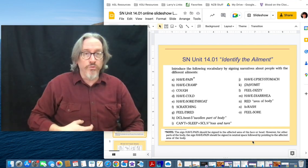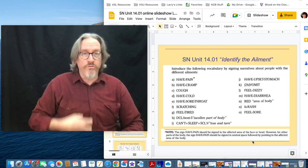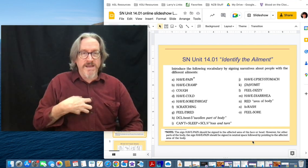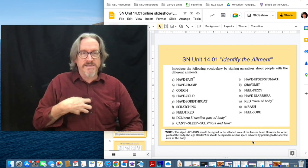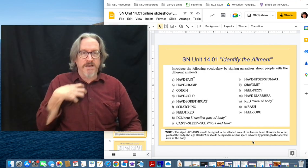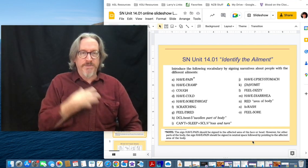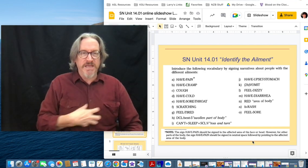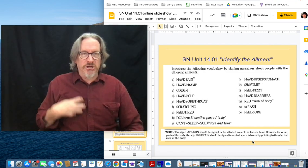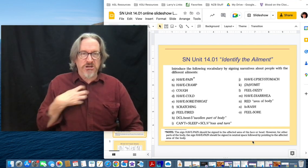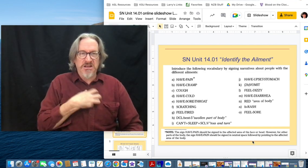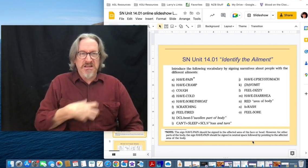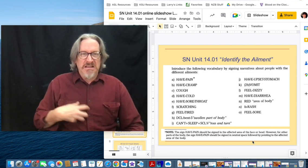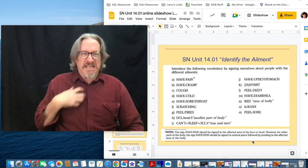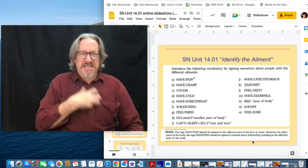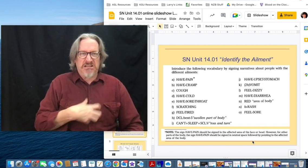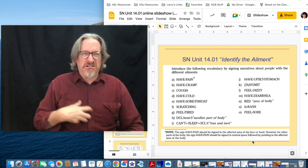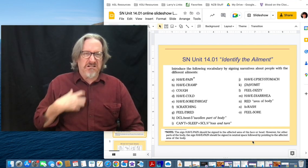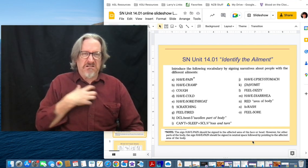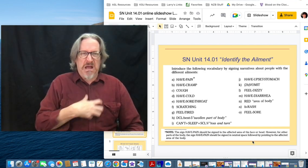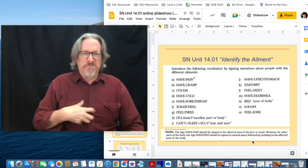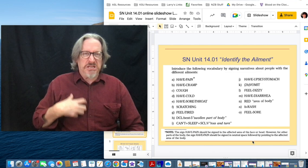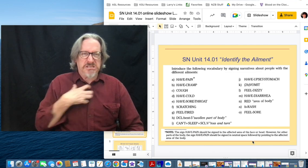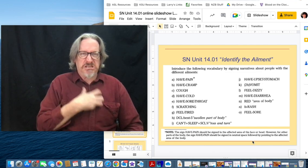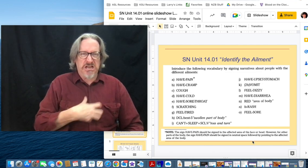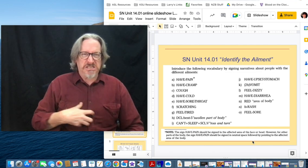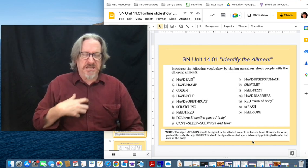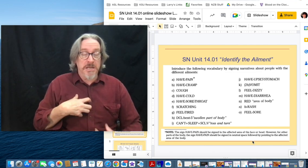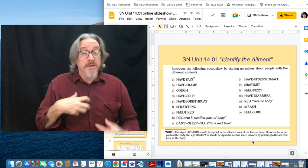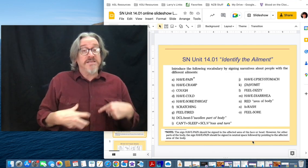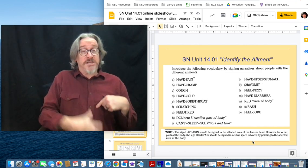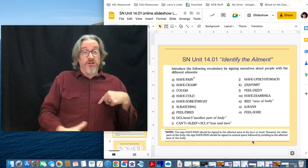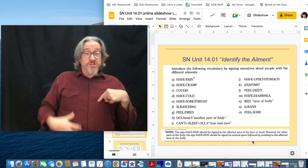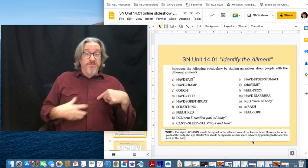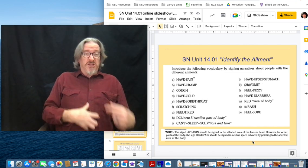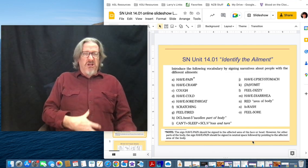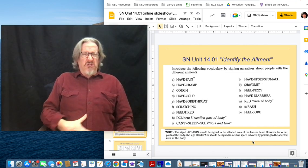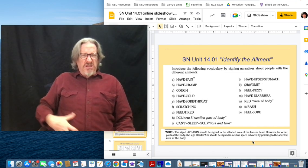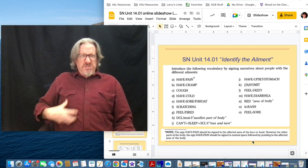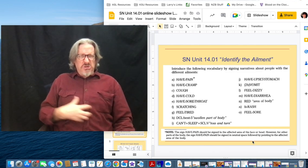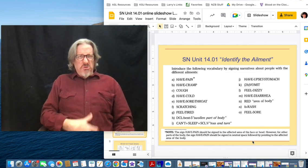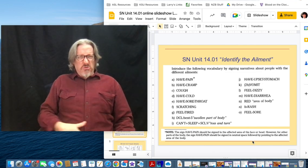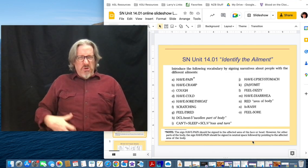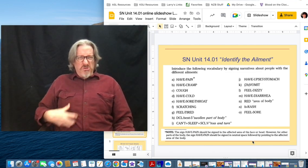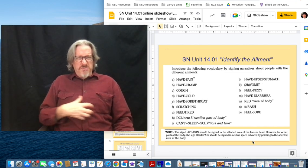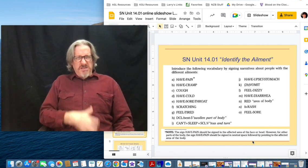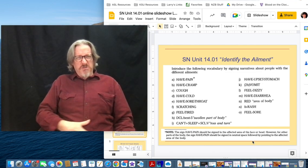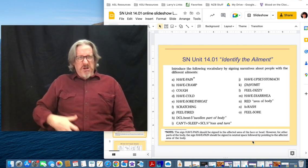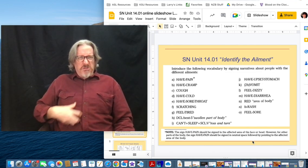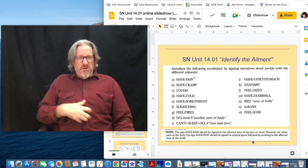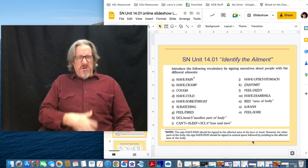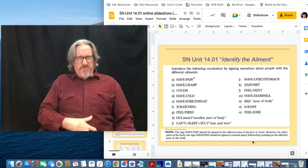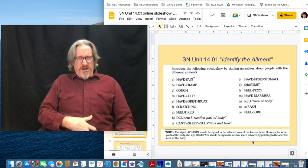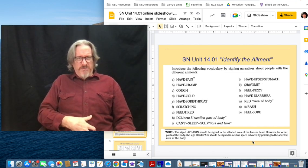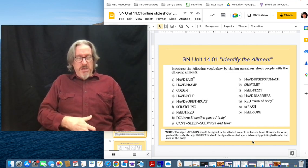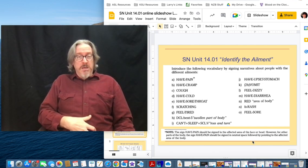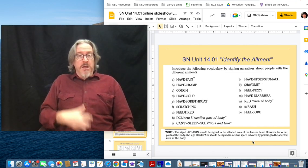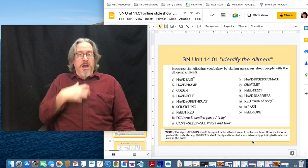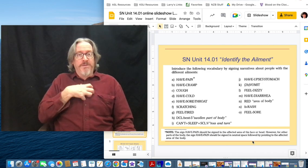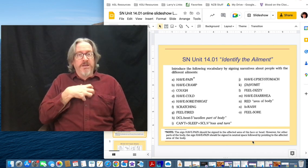If you raise that up here, it's like, oh, I'm disgusted. This can also be, oh, that's so gross, makes me want to throw up,